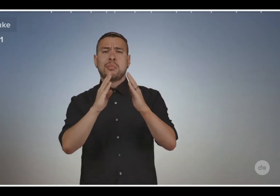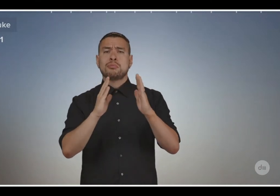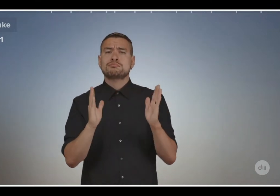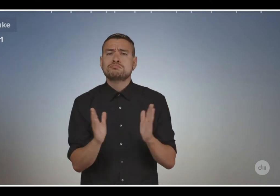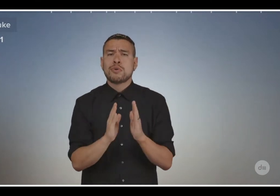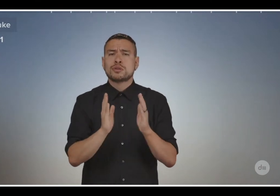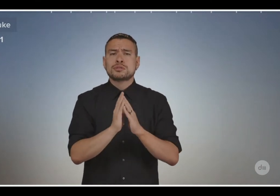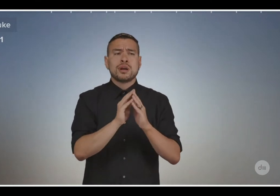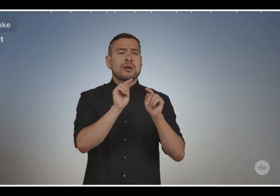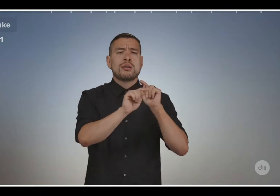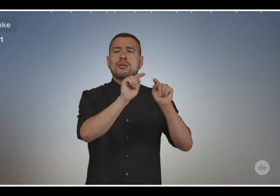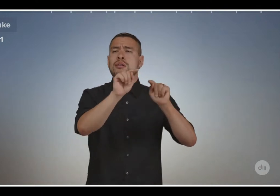chapter 8.